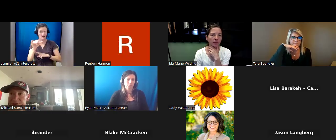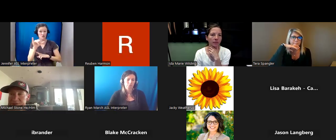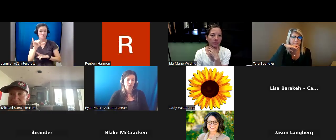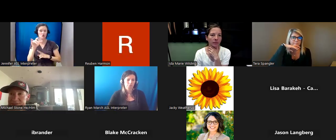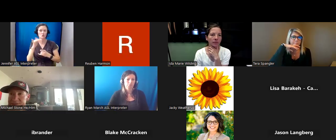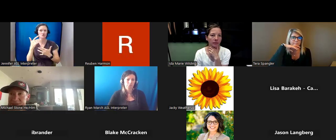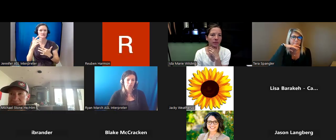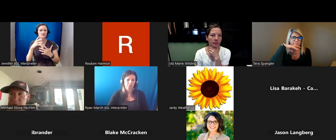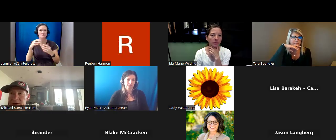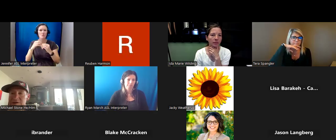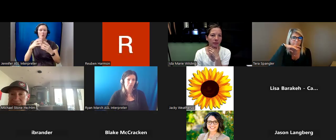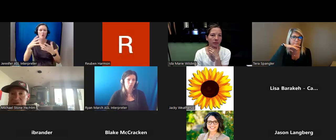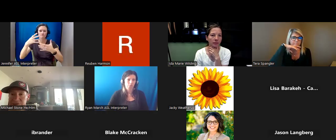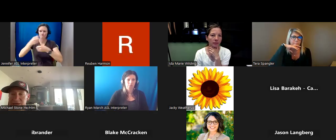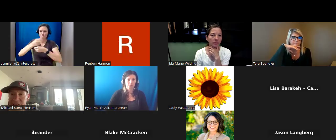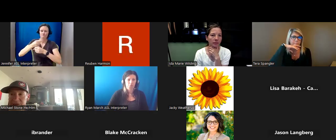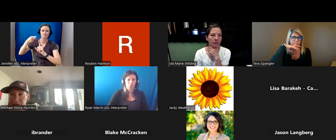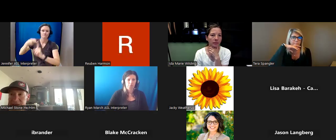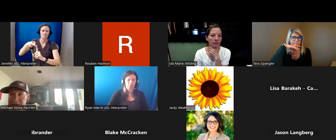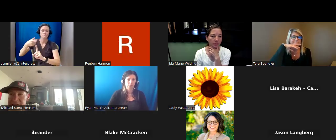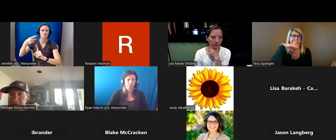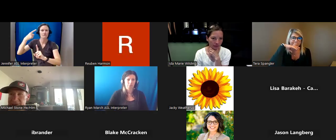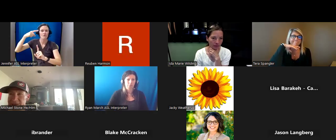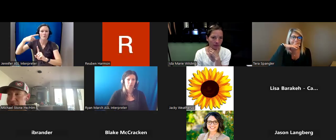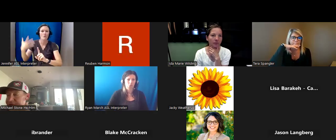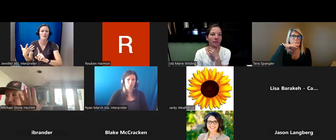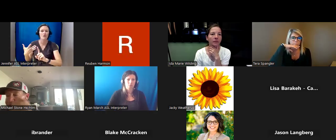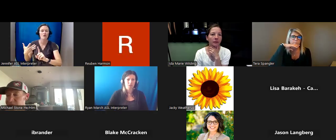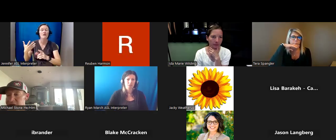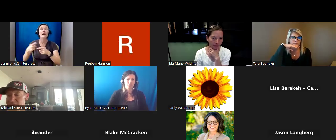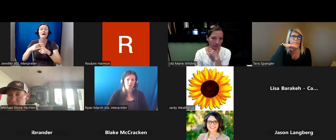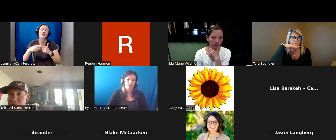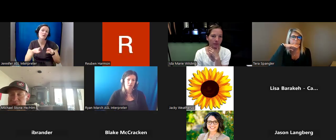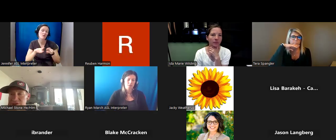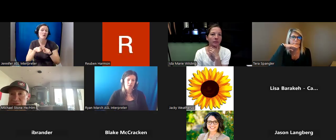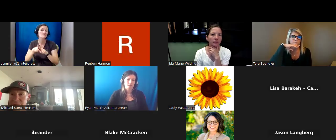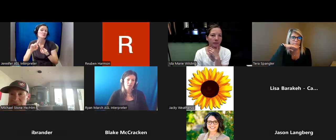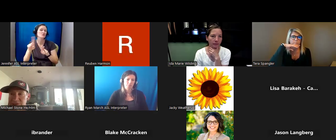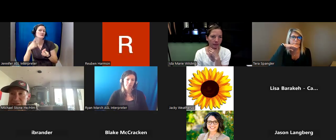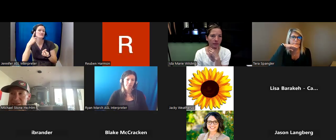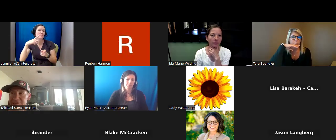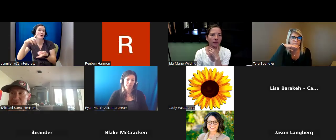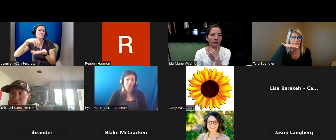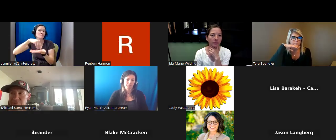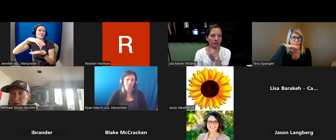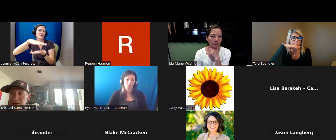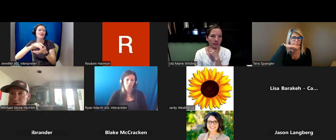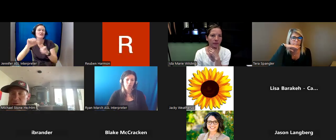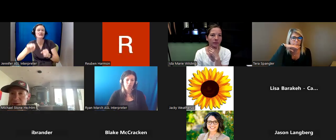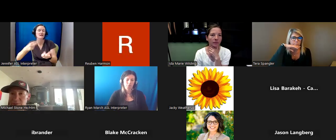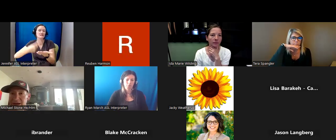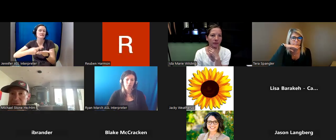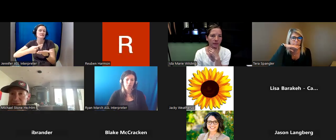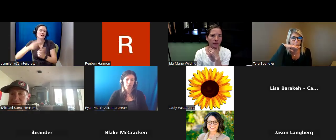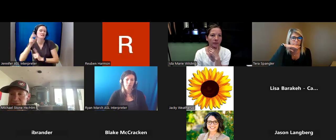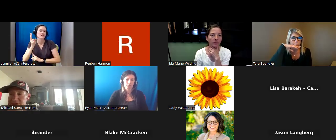to what our intentions are and also just for the record, just discuss the history of